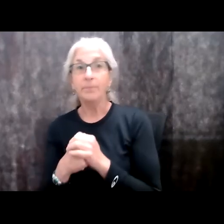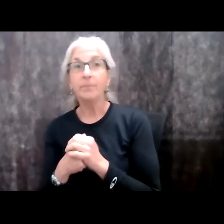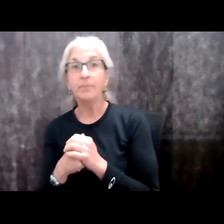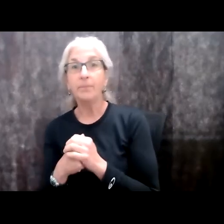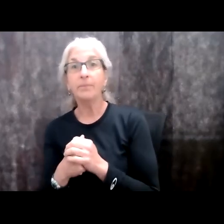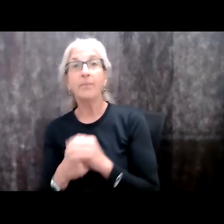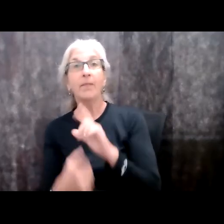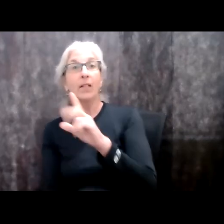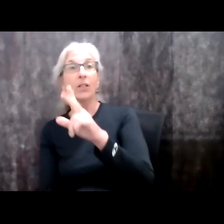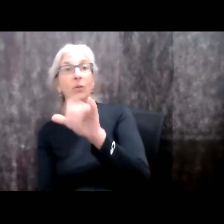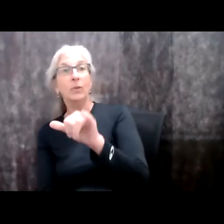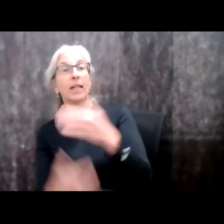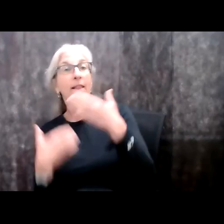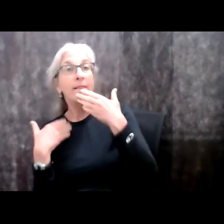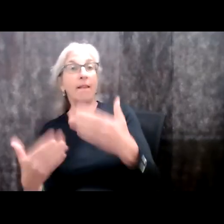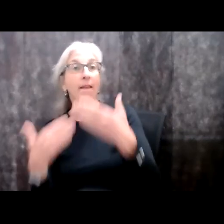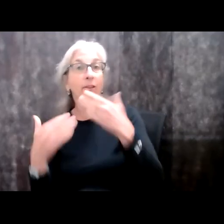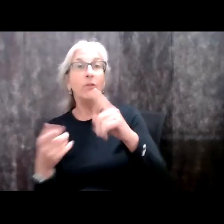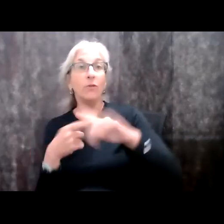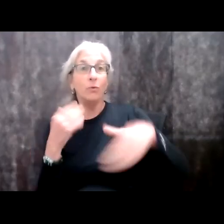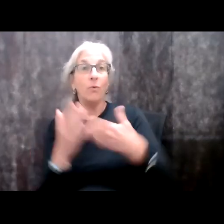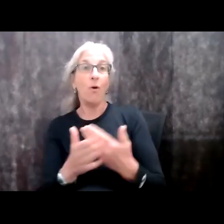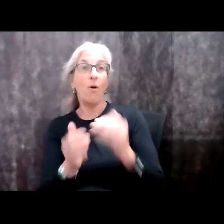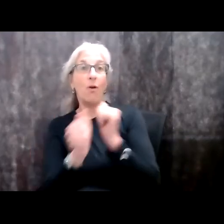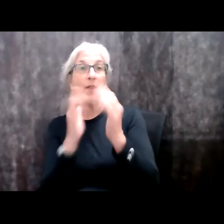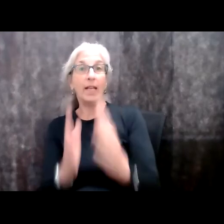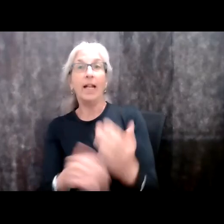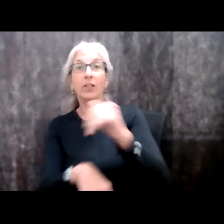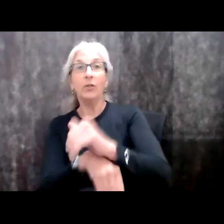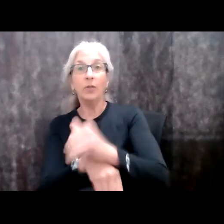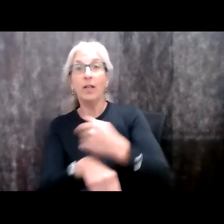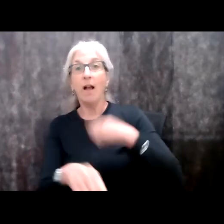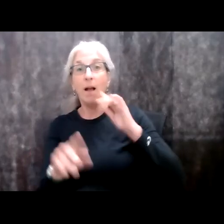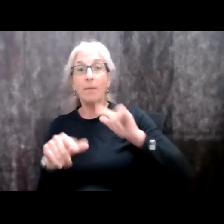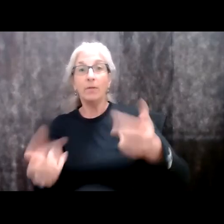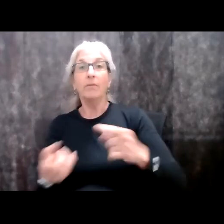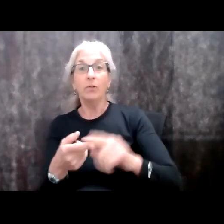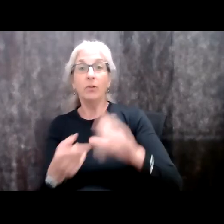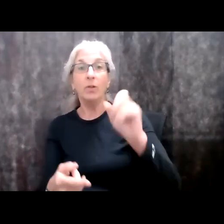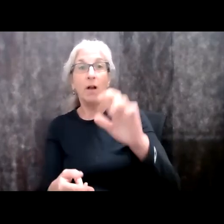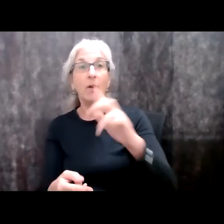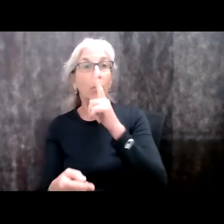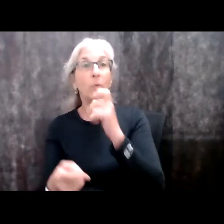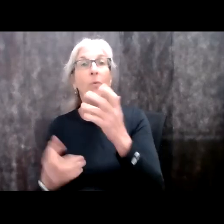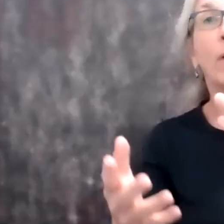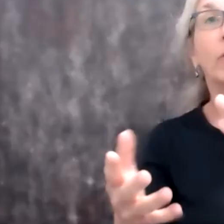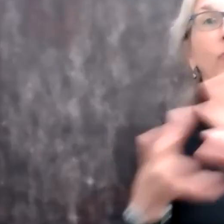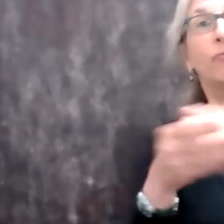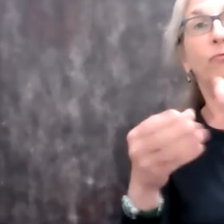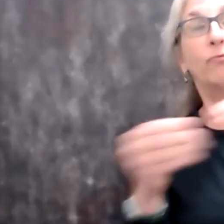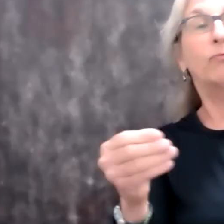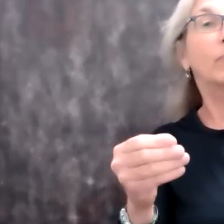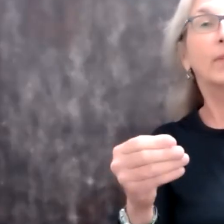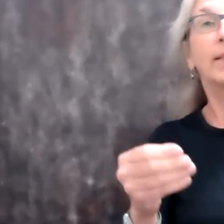Thank you so much to all of our candidates tonight. And I'll turn things back over to Connor, who wanted to give us a message before we move on to